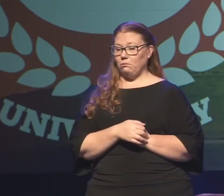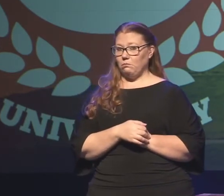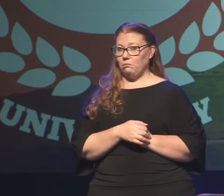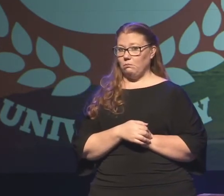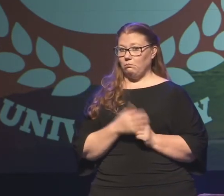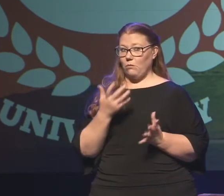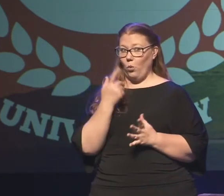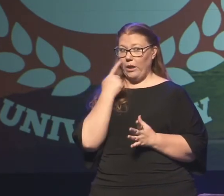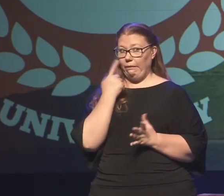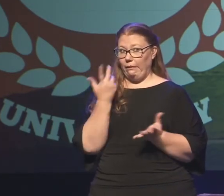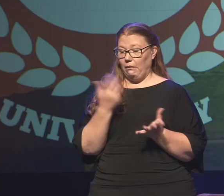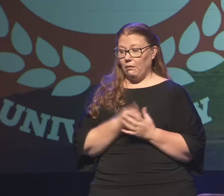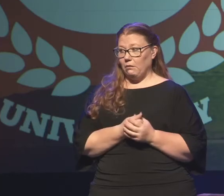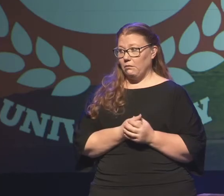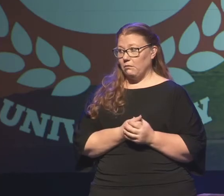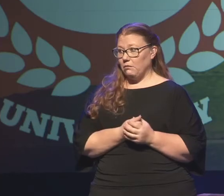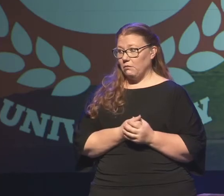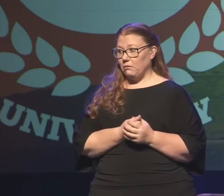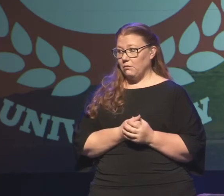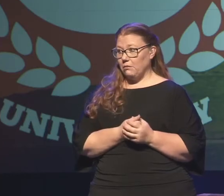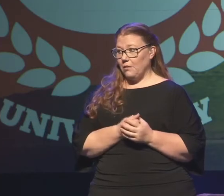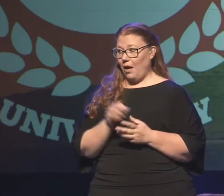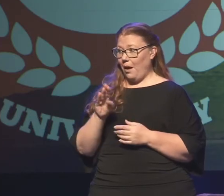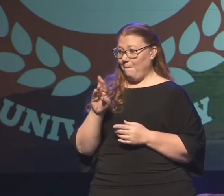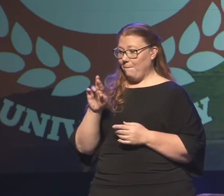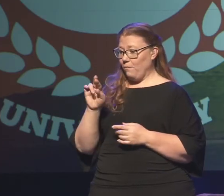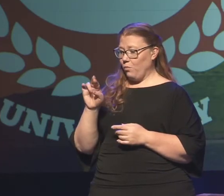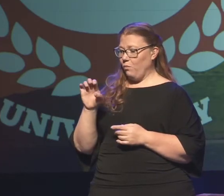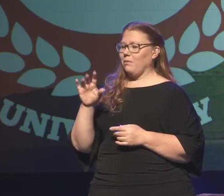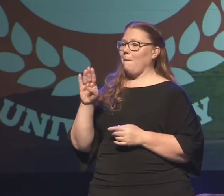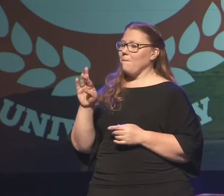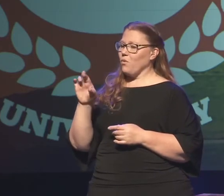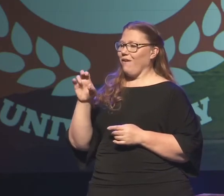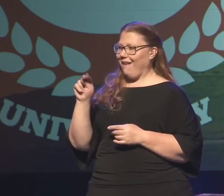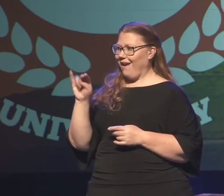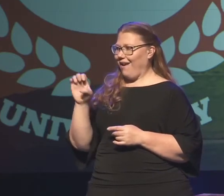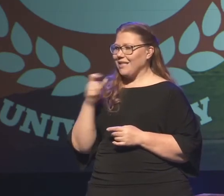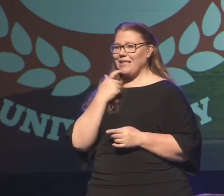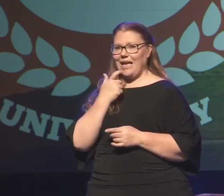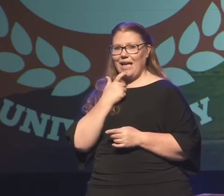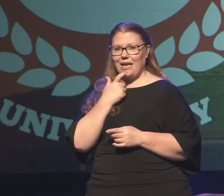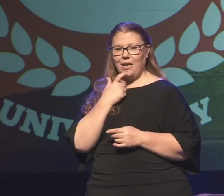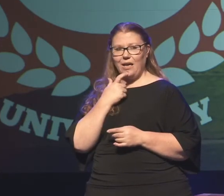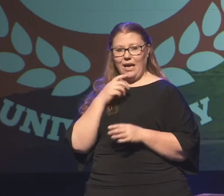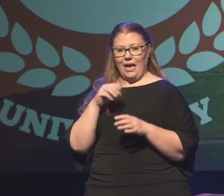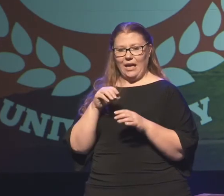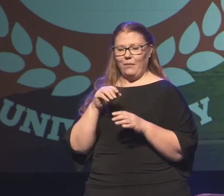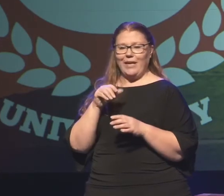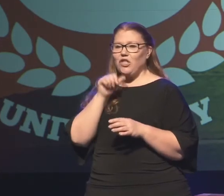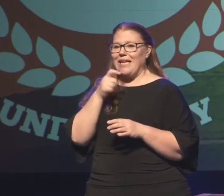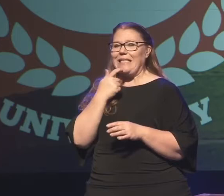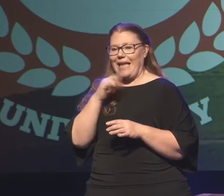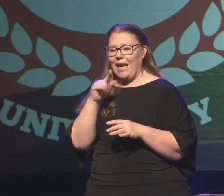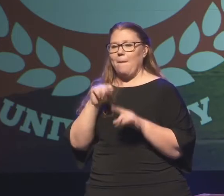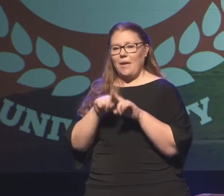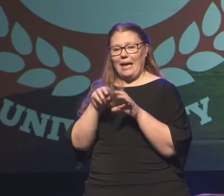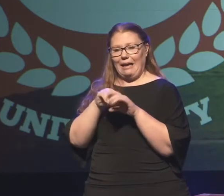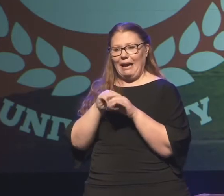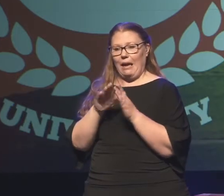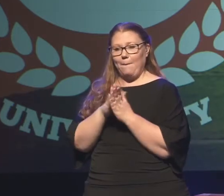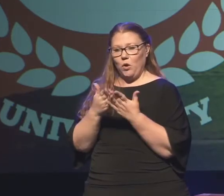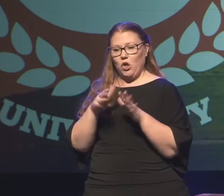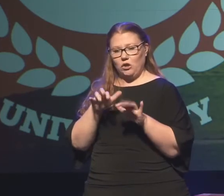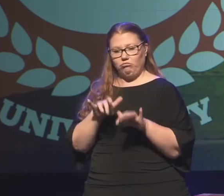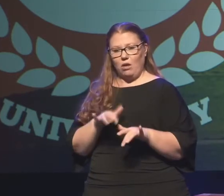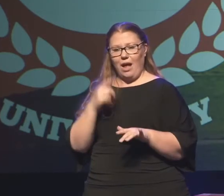What do you think? And Brene, she didn't say this, but in her book she wrote, what do I think? I think